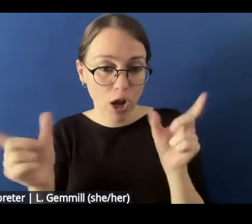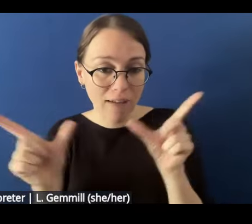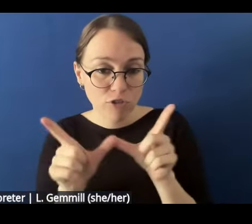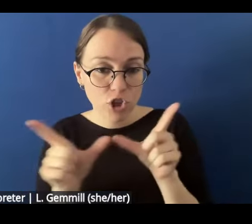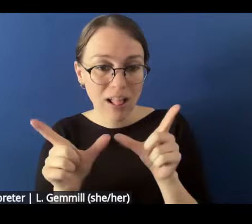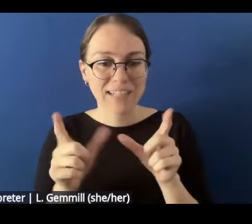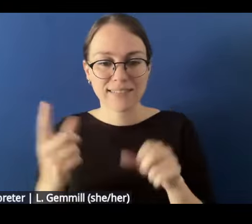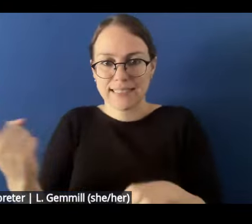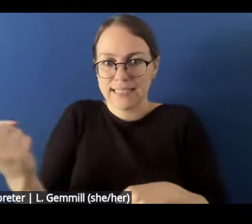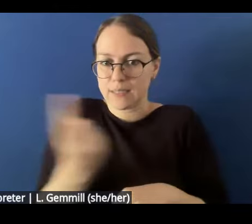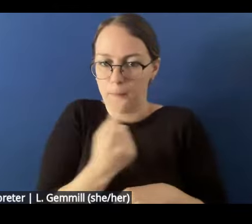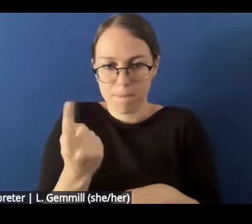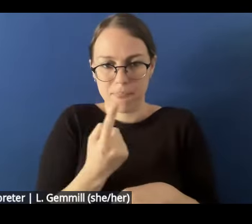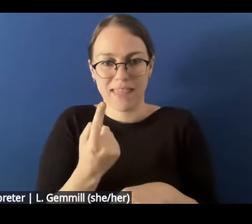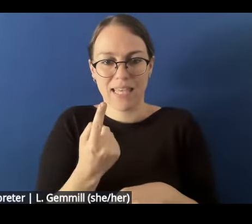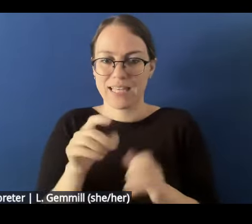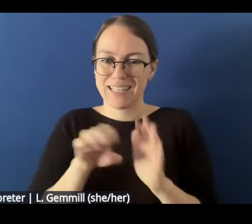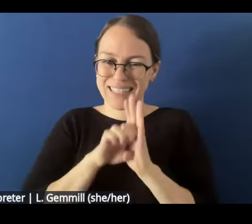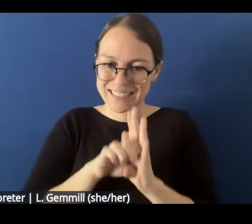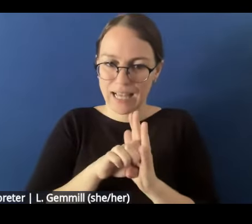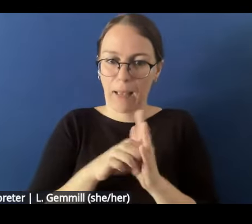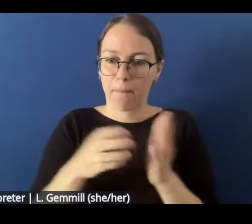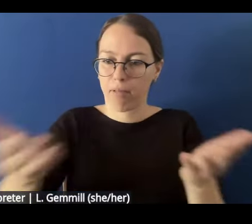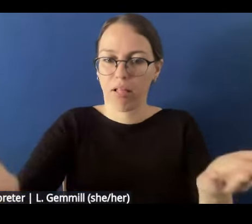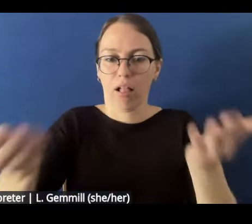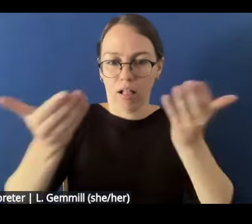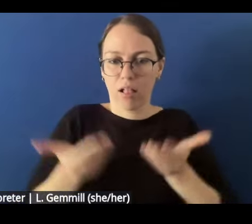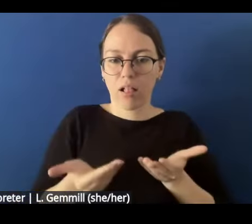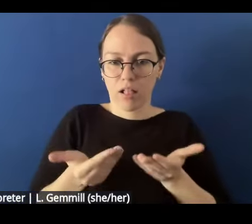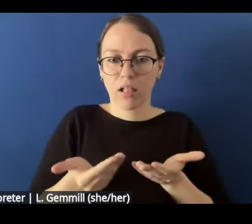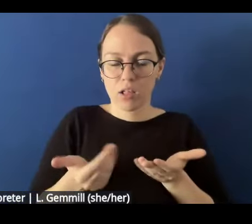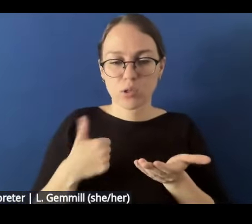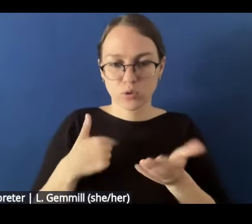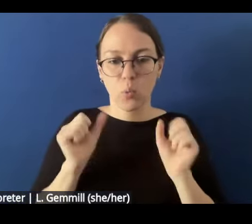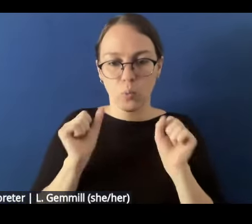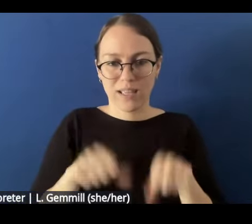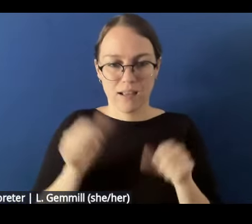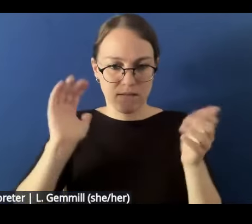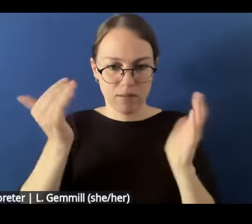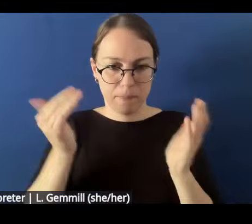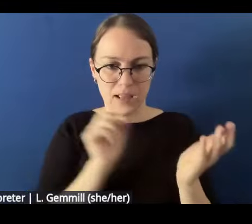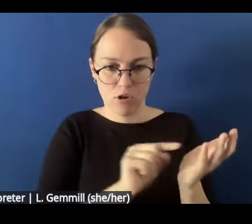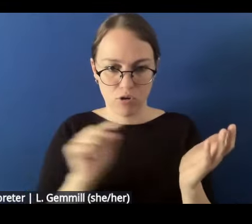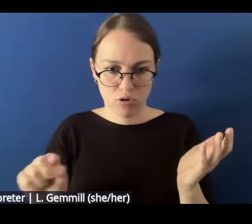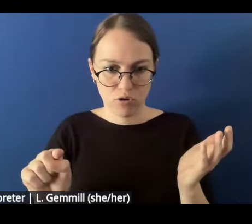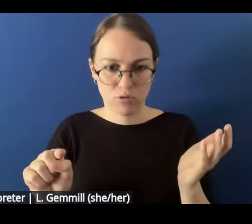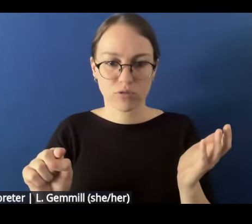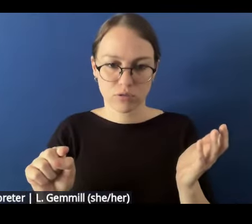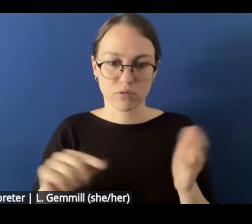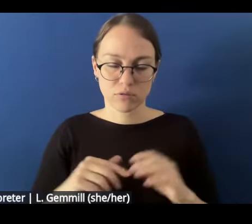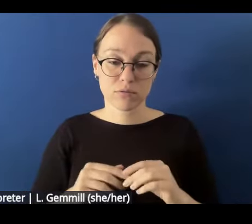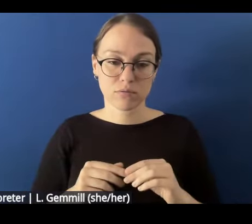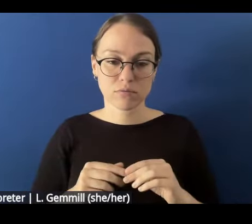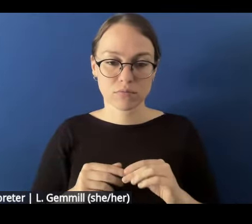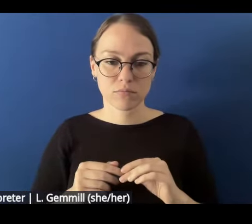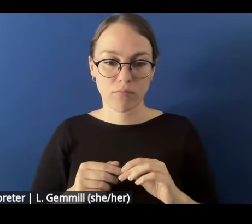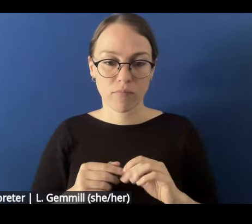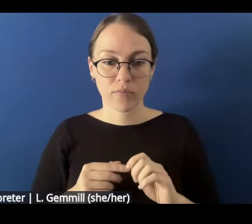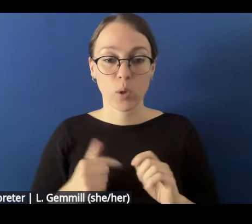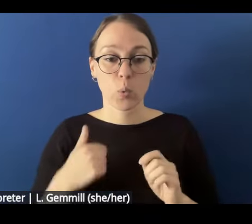something like that. So that way we have an exemplar that we can compare to.